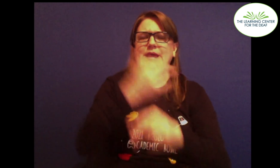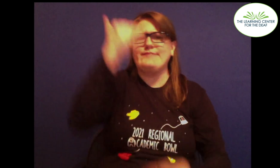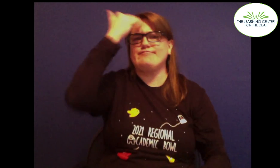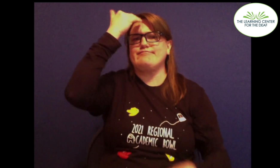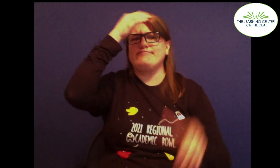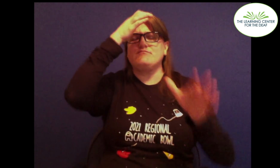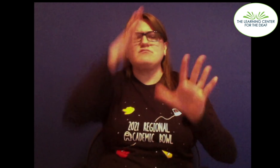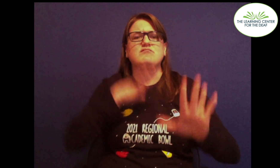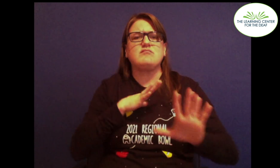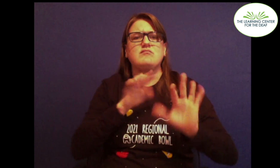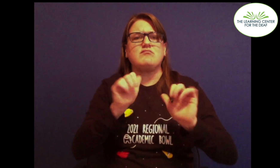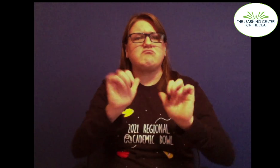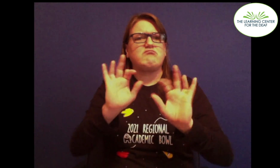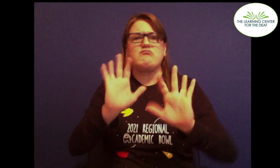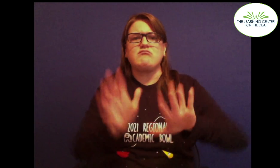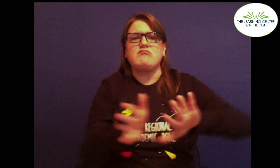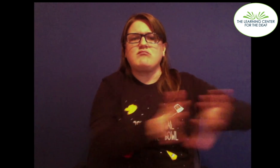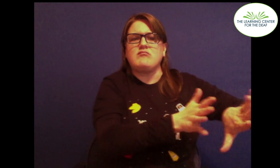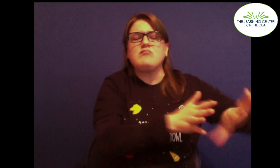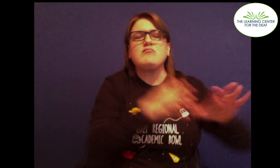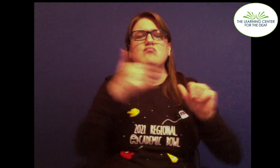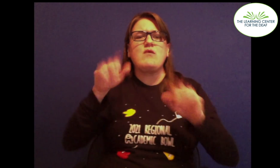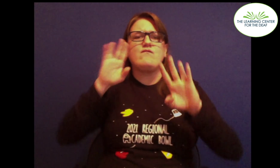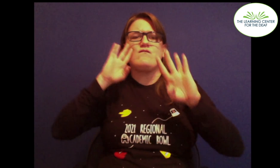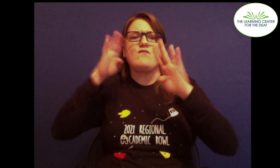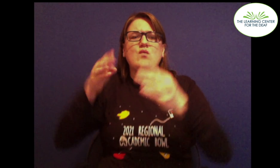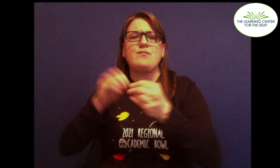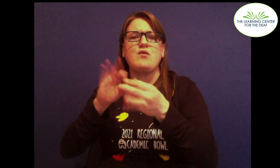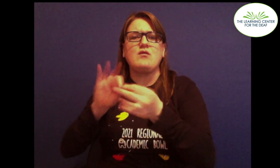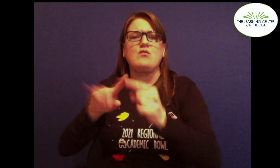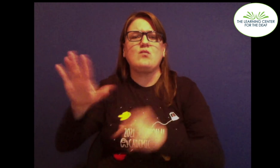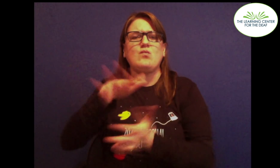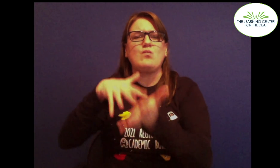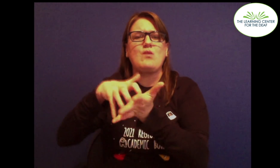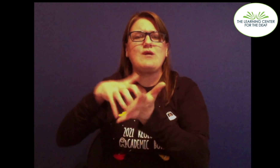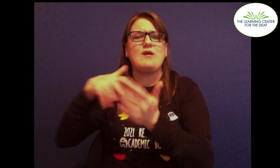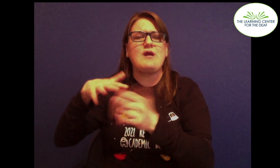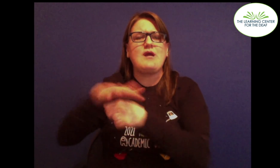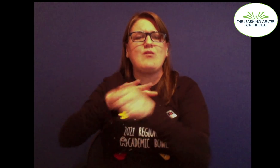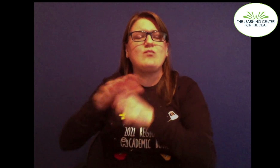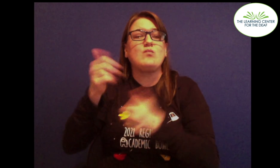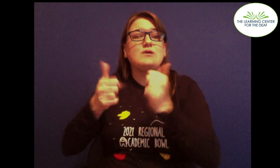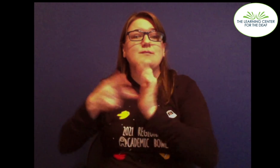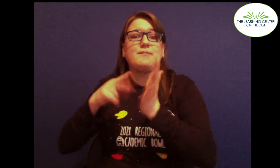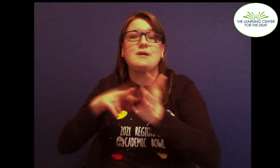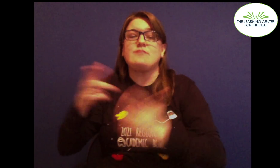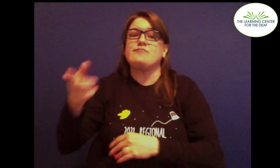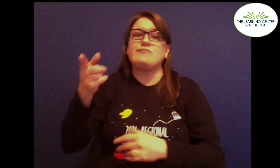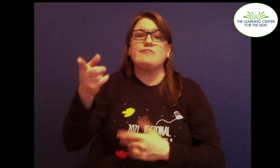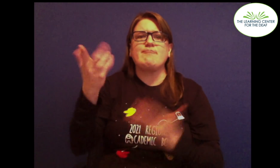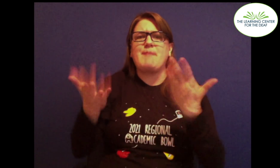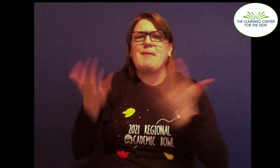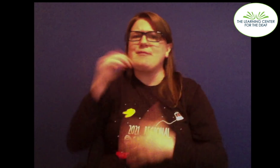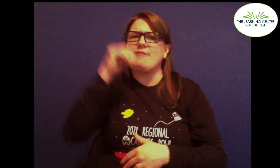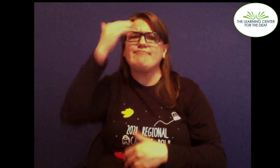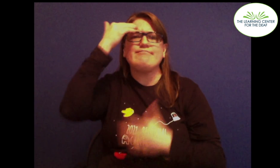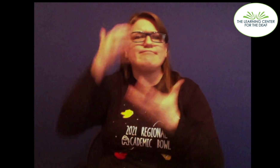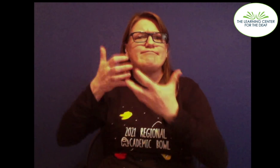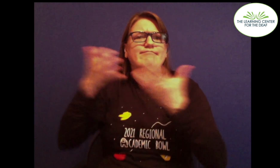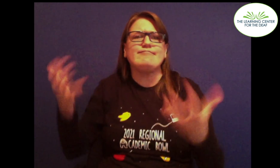math, we may focus more on an area where that player needs more practice and study with. And